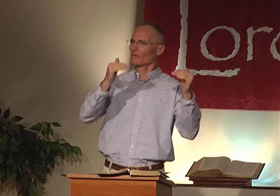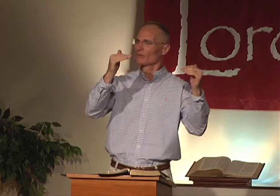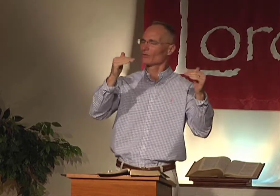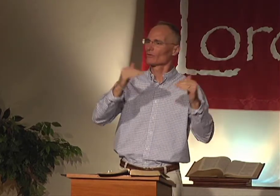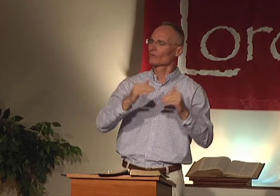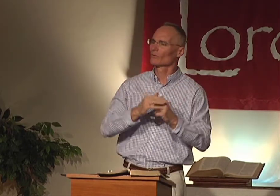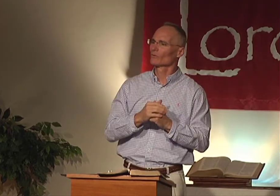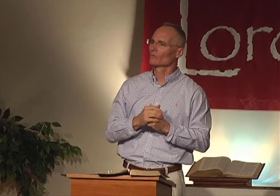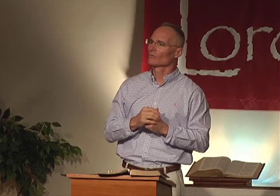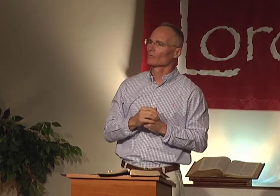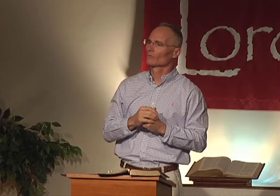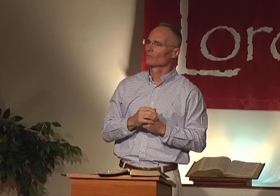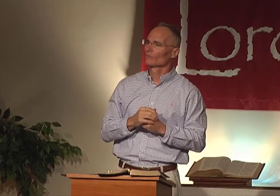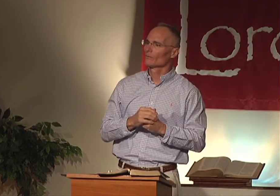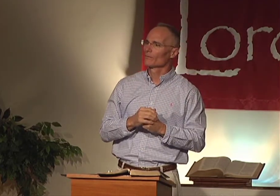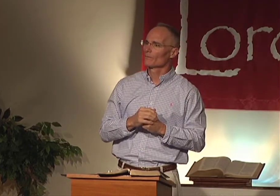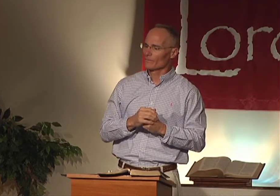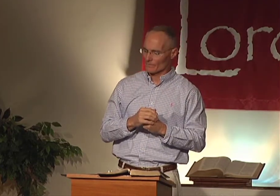We begin to feel superior.